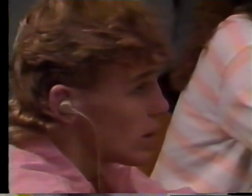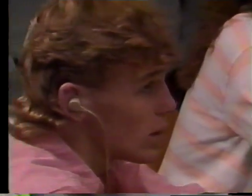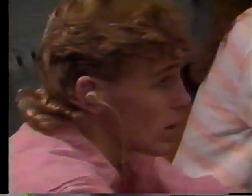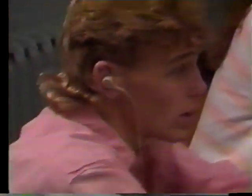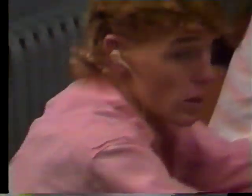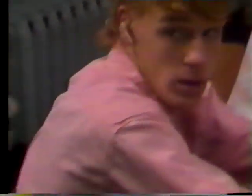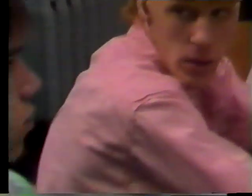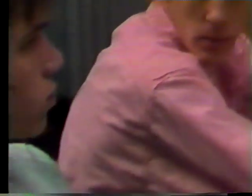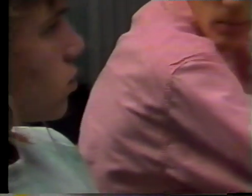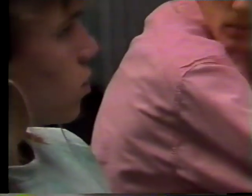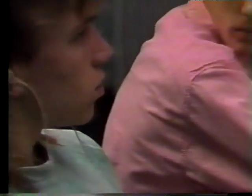Okay. Good.